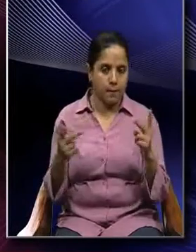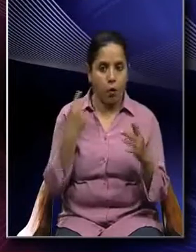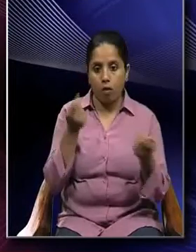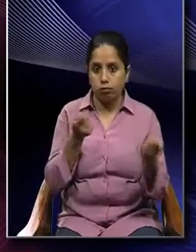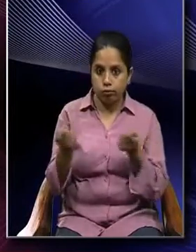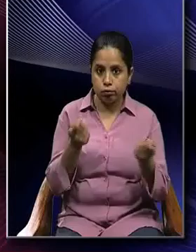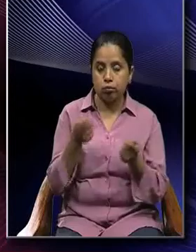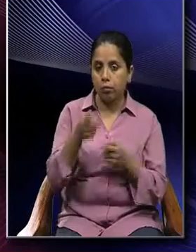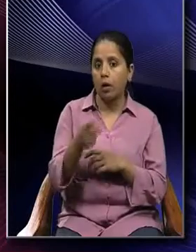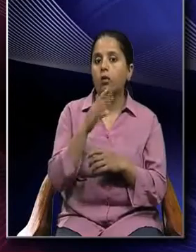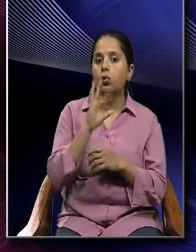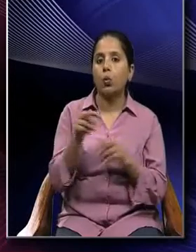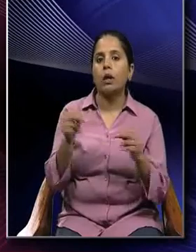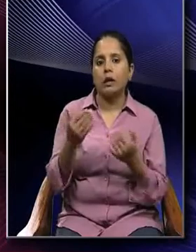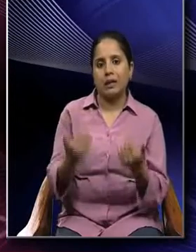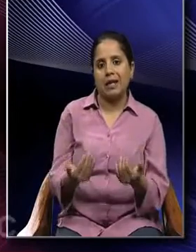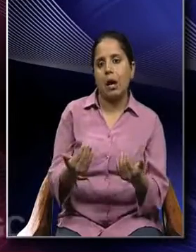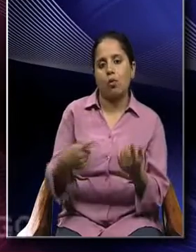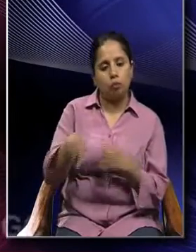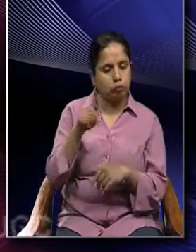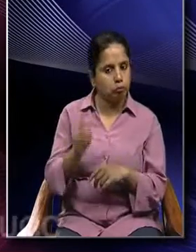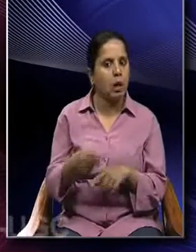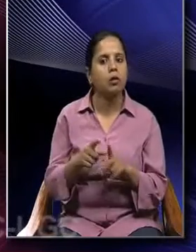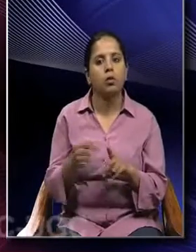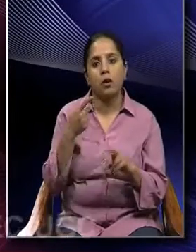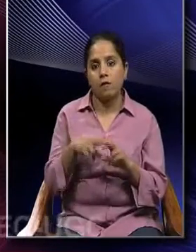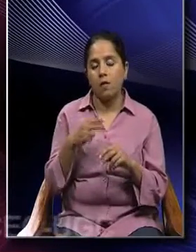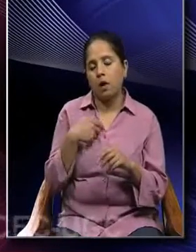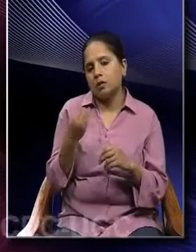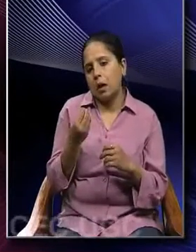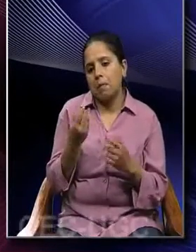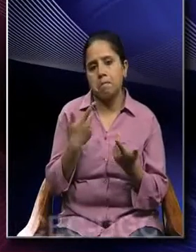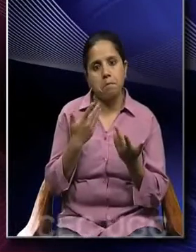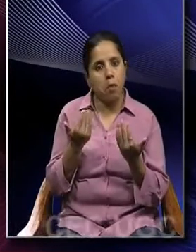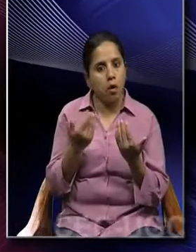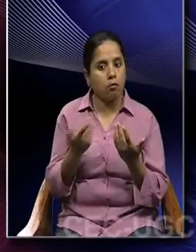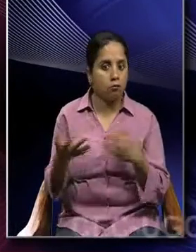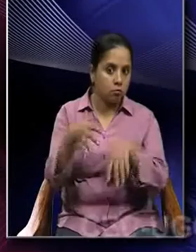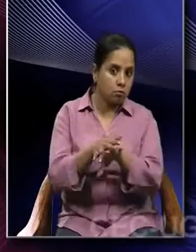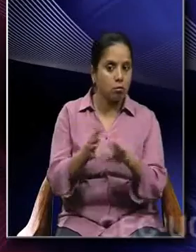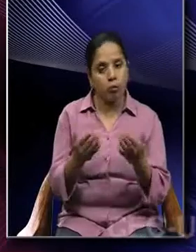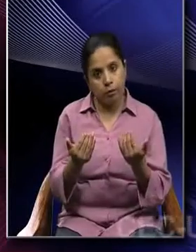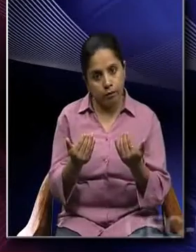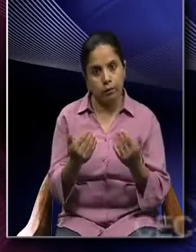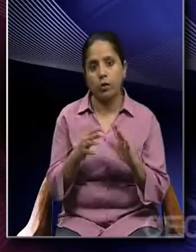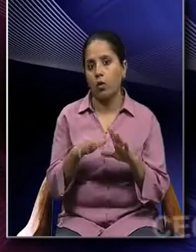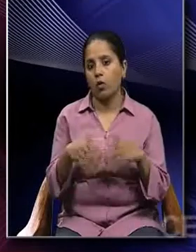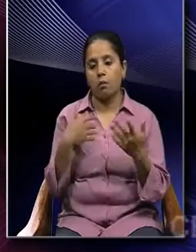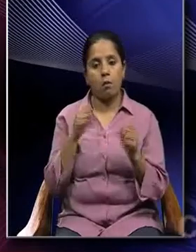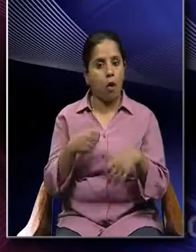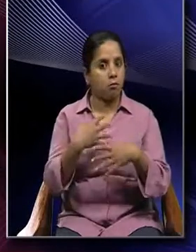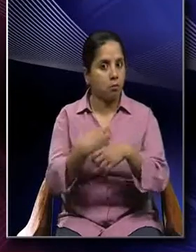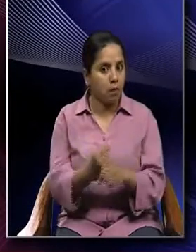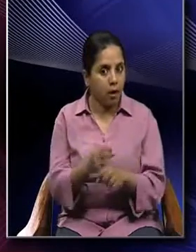This is actually the need of the hour today. And if we are able to implement this, if we are able to create this kind